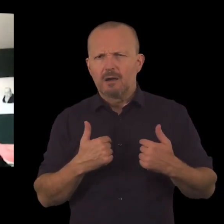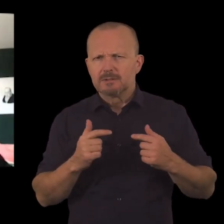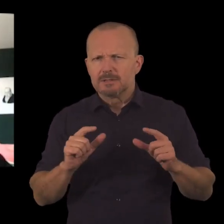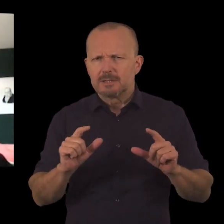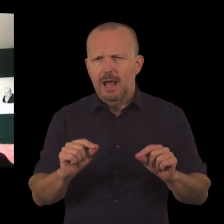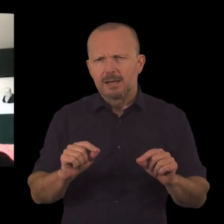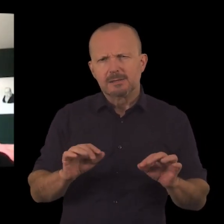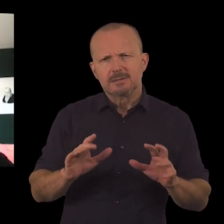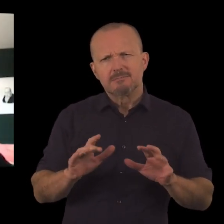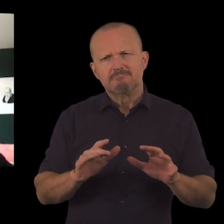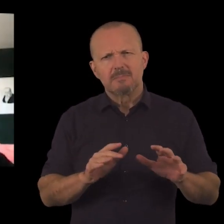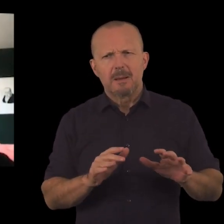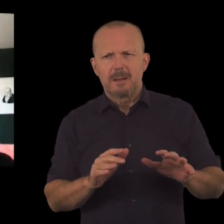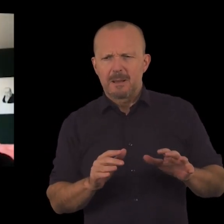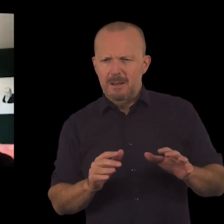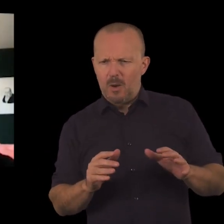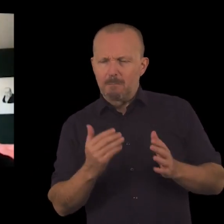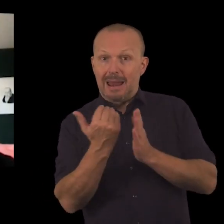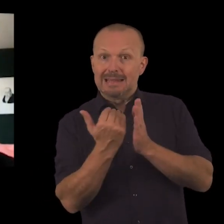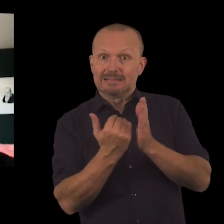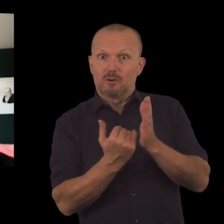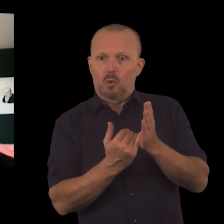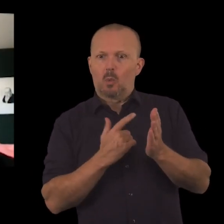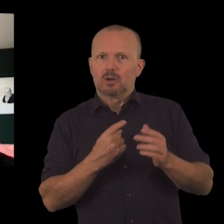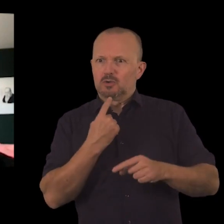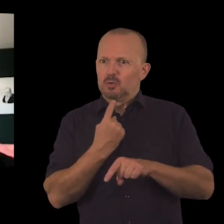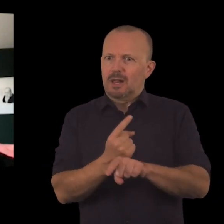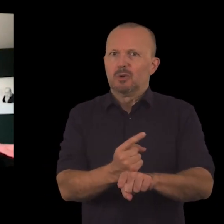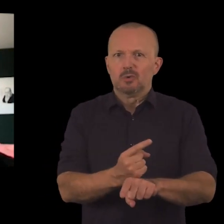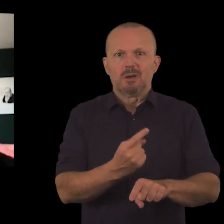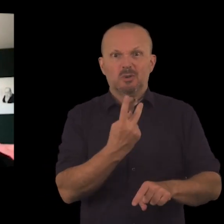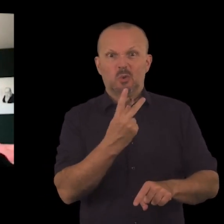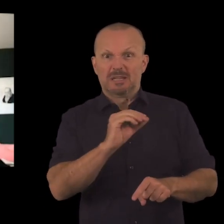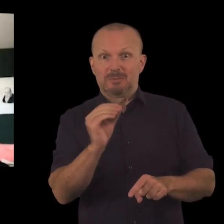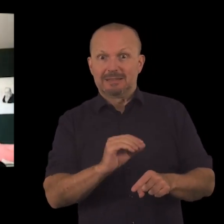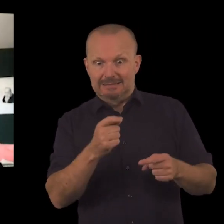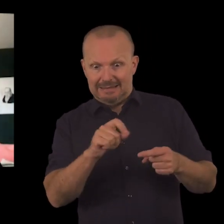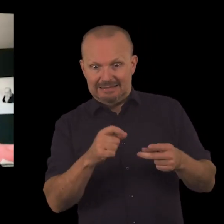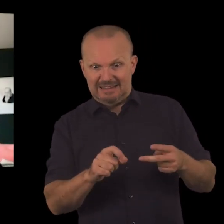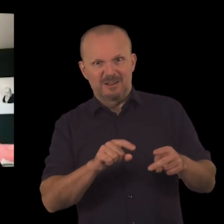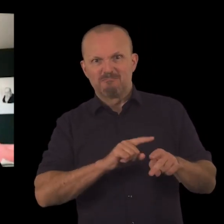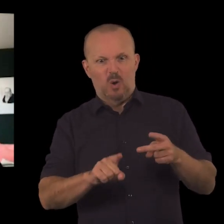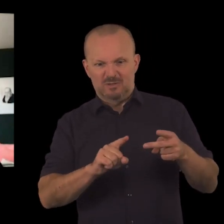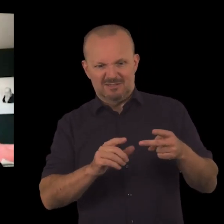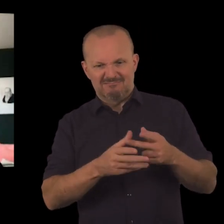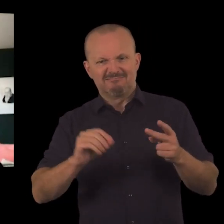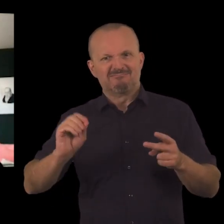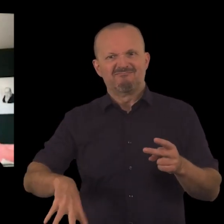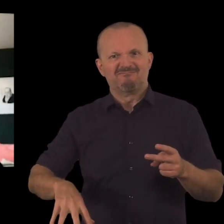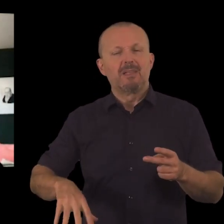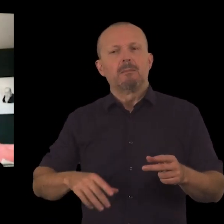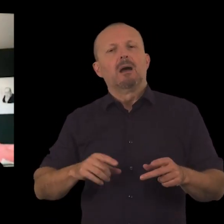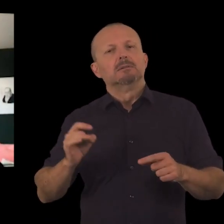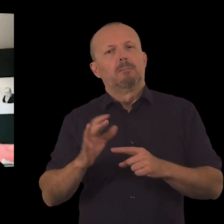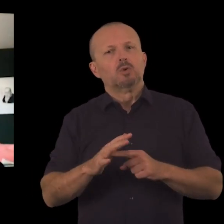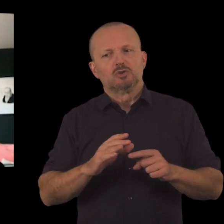have done maybe 20% of what I wanted to do, but actually I think with a small group, it's so much better to actually just have a